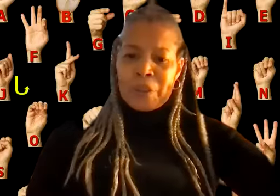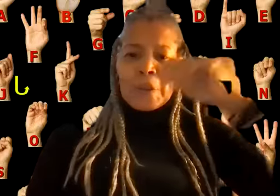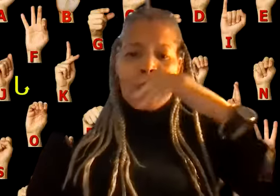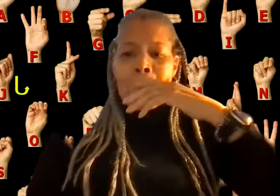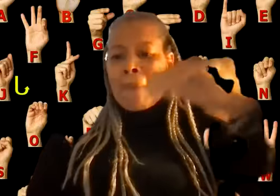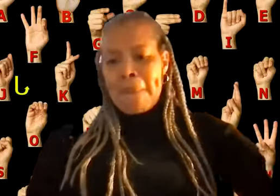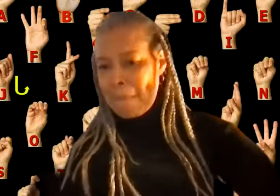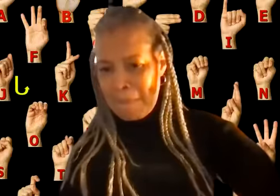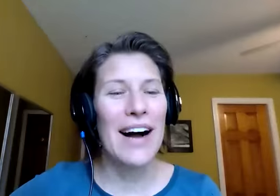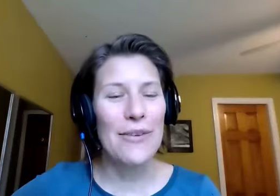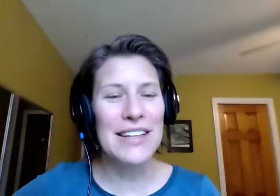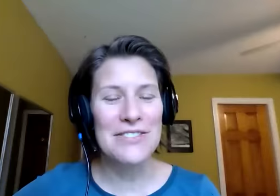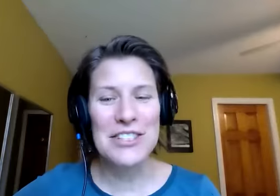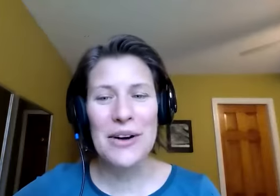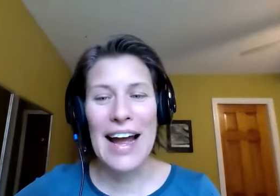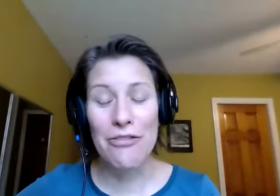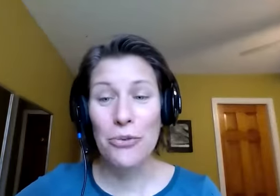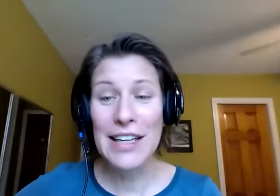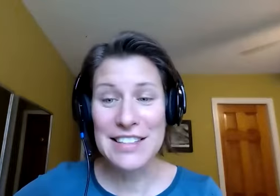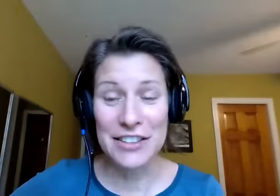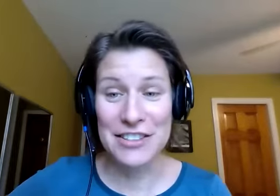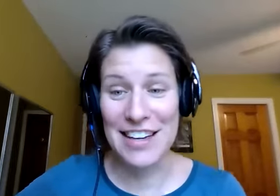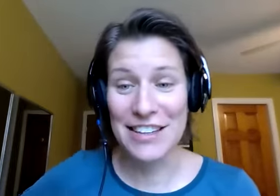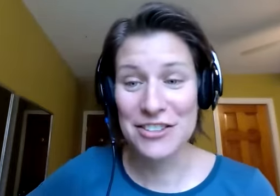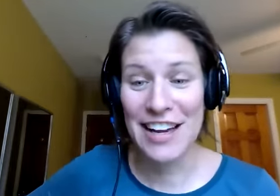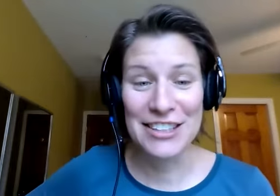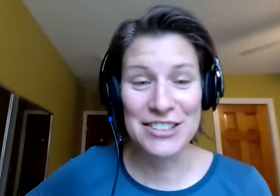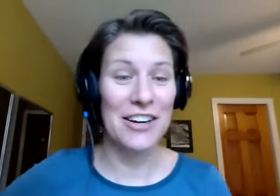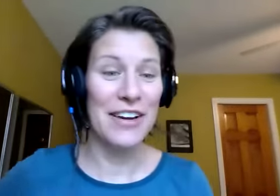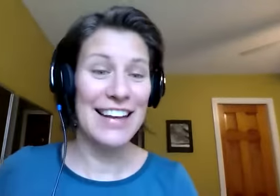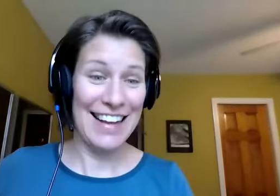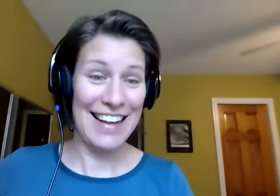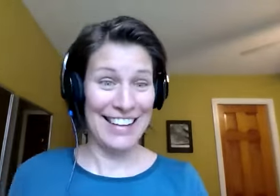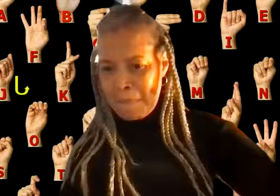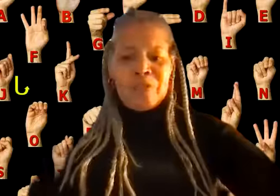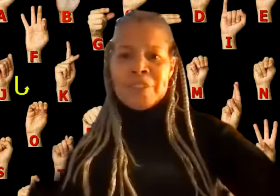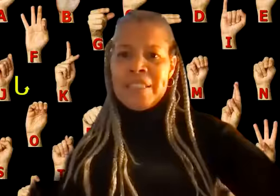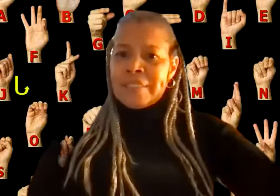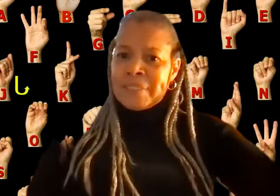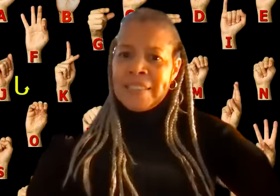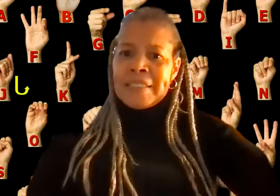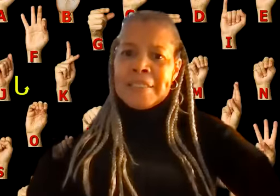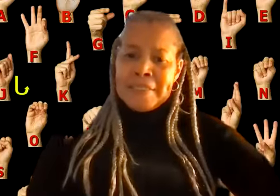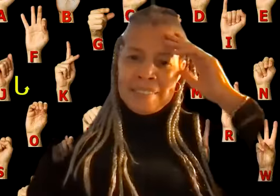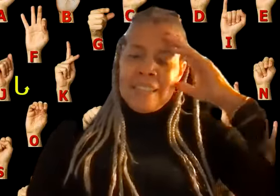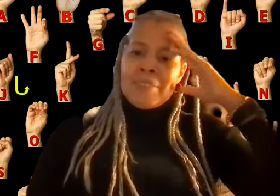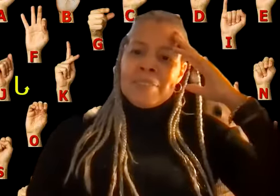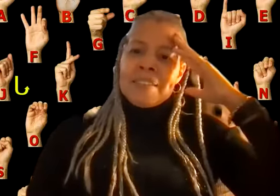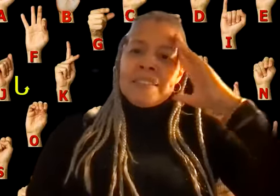you. Well, I would love to, I have three interior designers actually already. Wonderful. That's yeah. So I, I